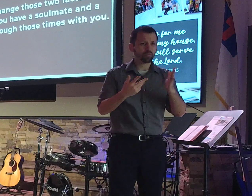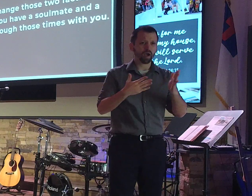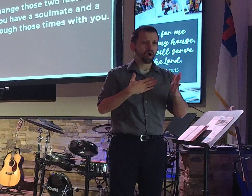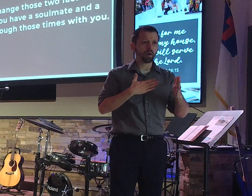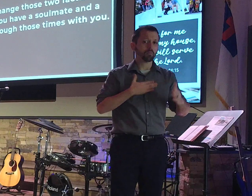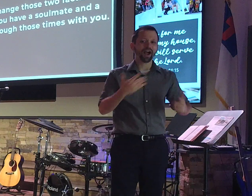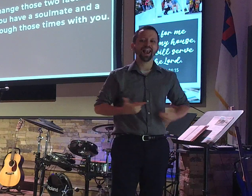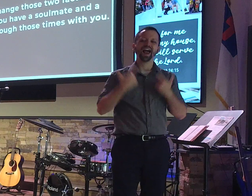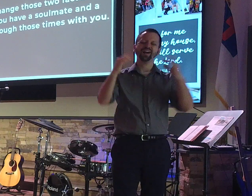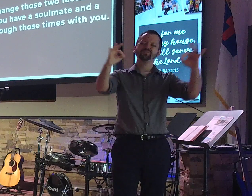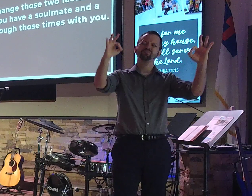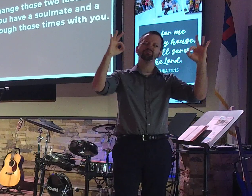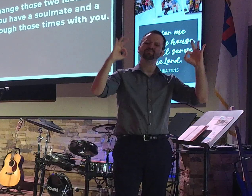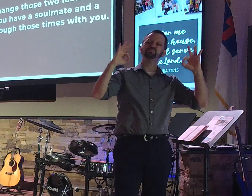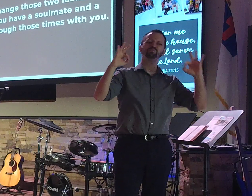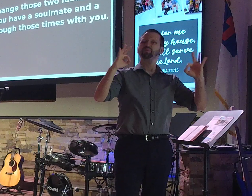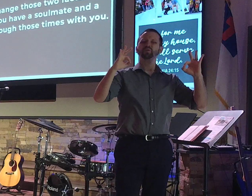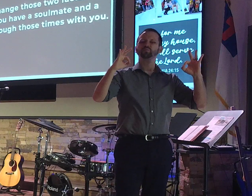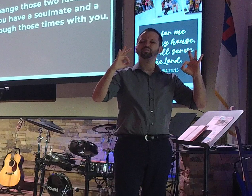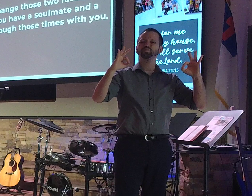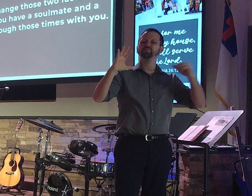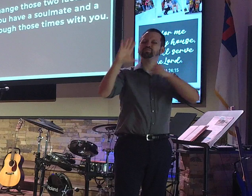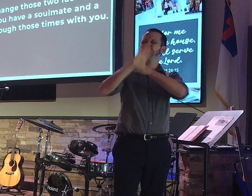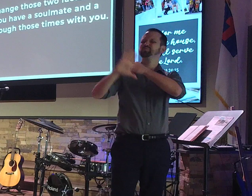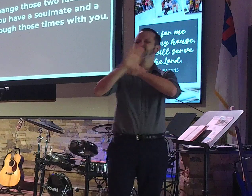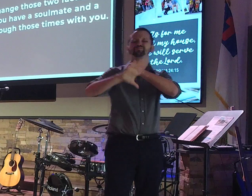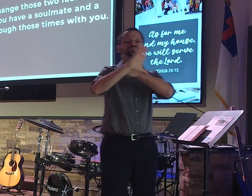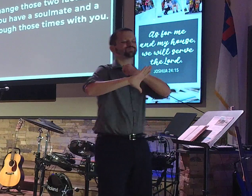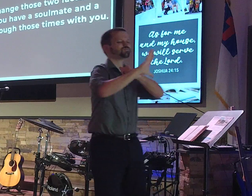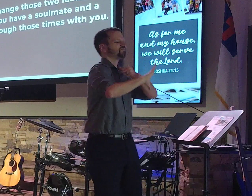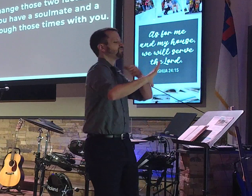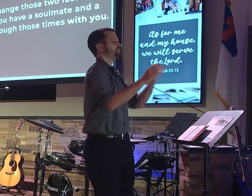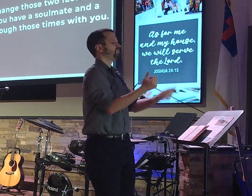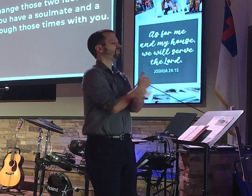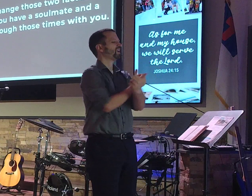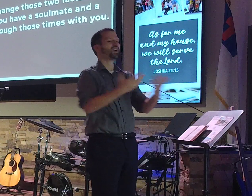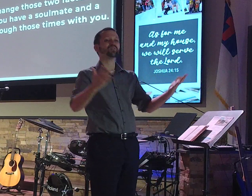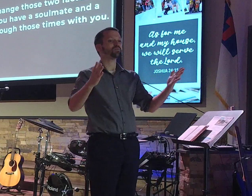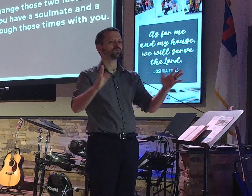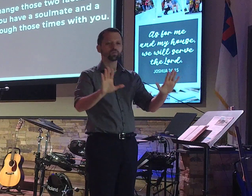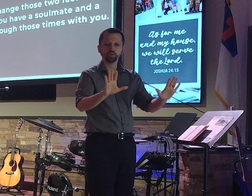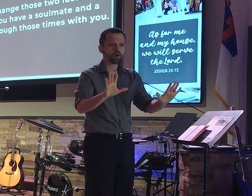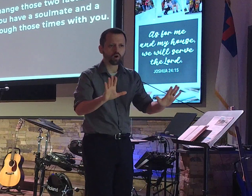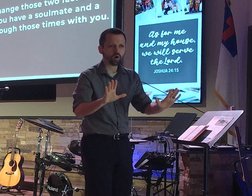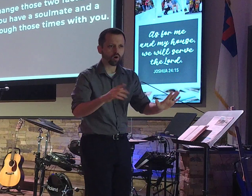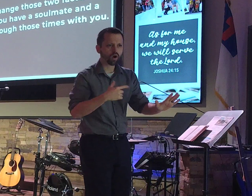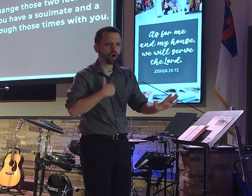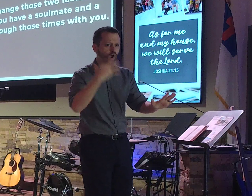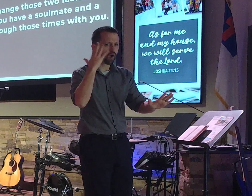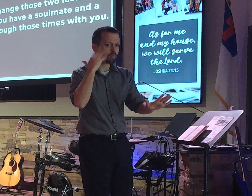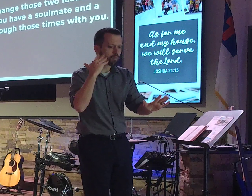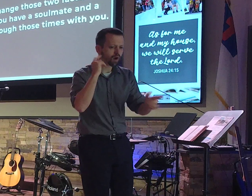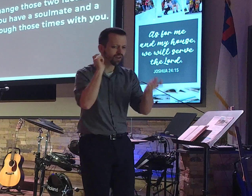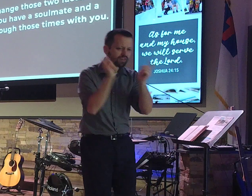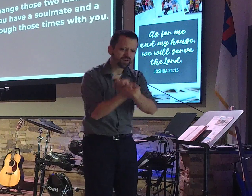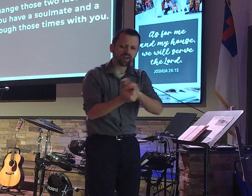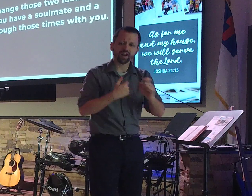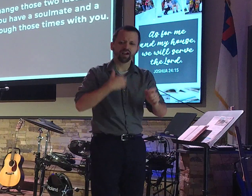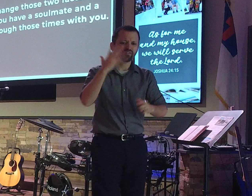kind of trouble-free life. God puts this bubble around you and everything's perfect. No, we've been through our share of changes and